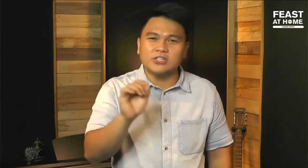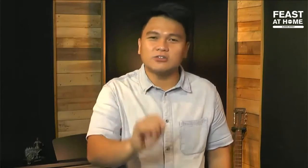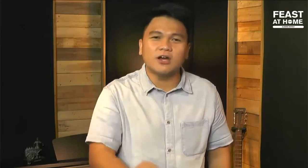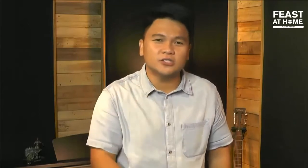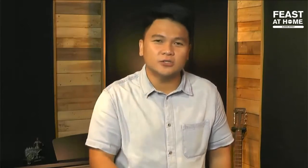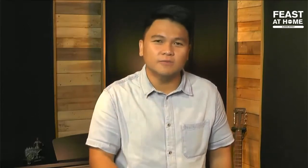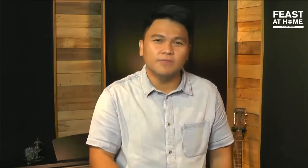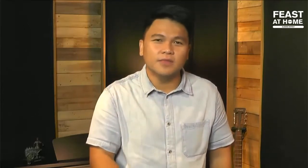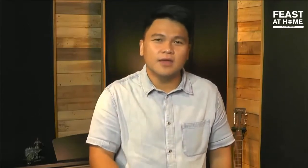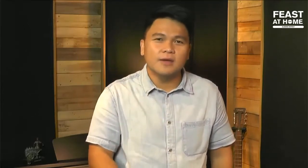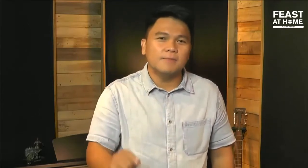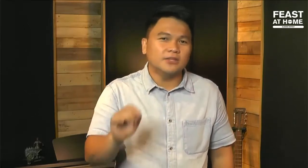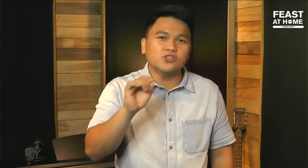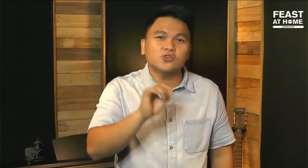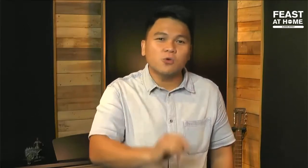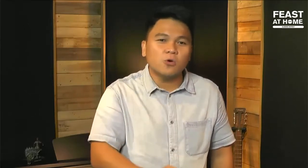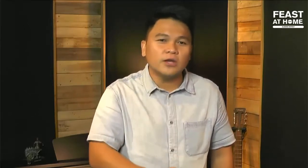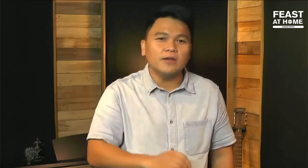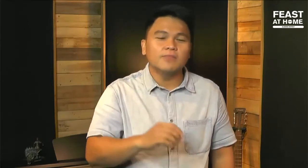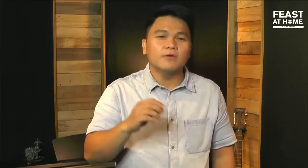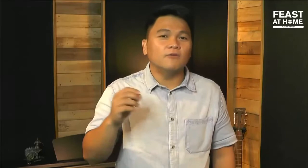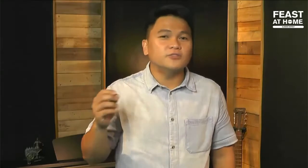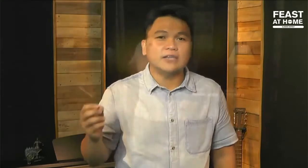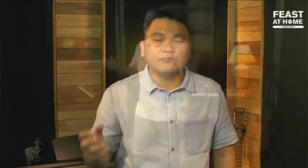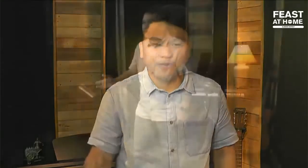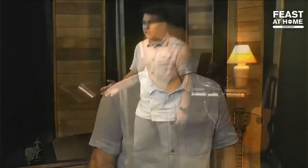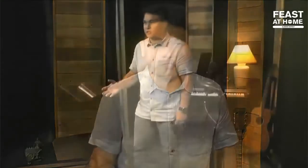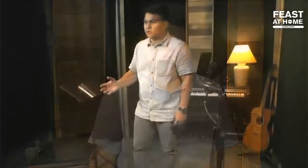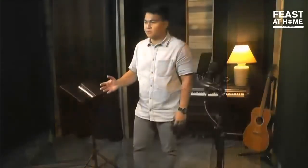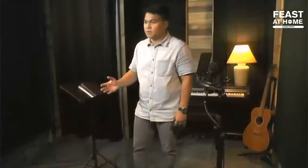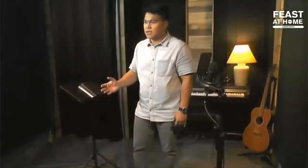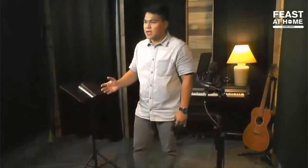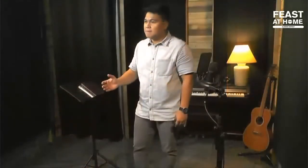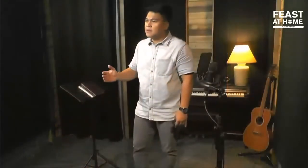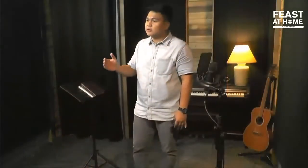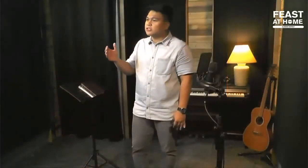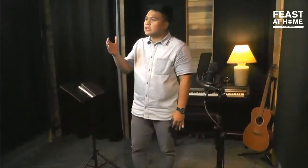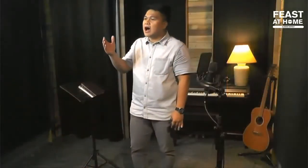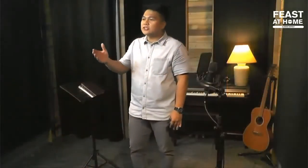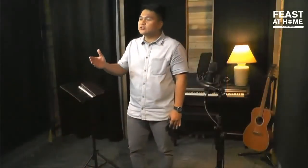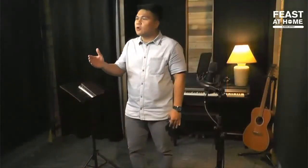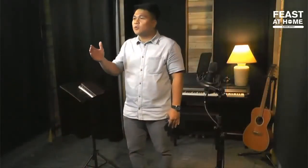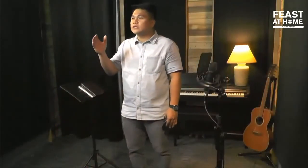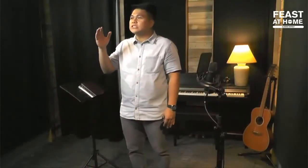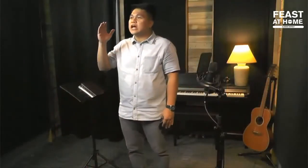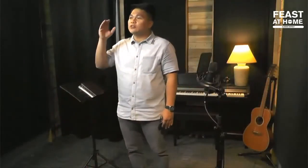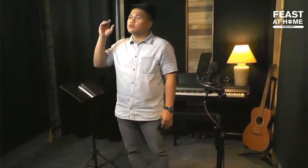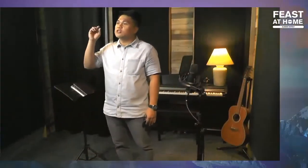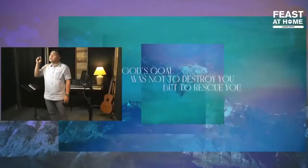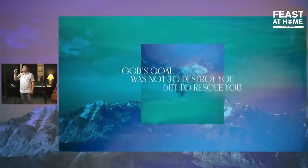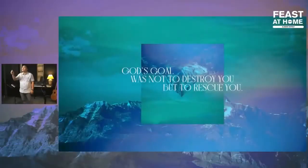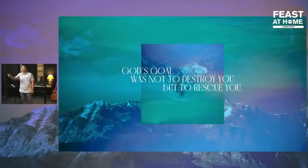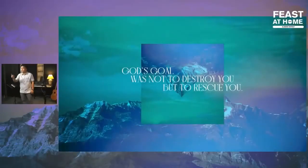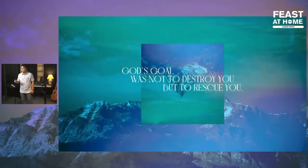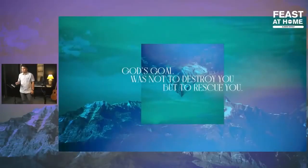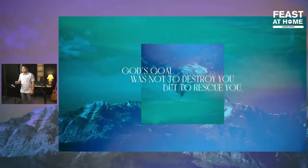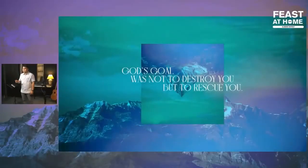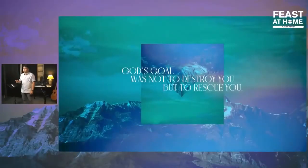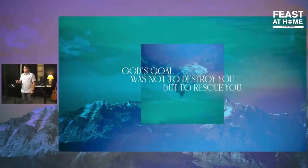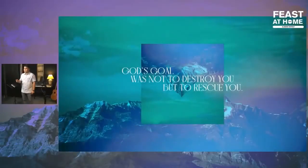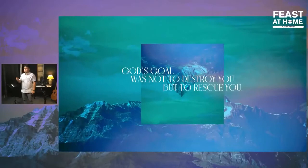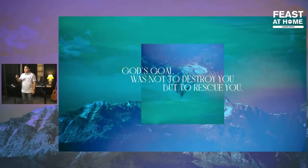of destruction, but a story of salvation. Because God's goal was not to destroy